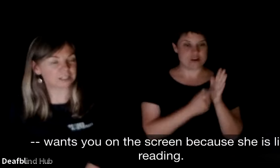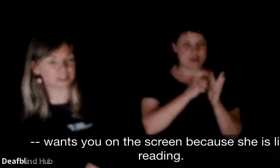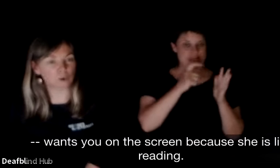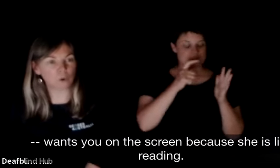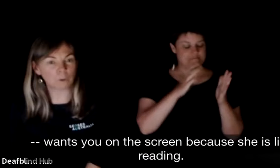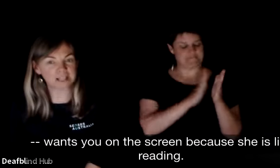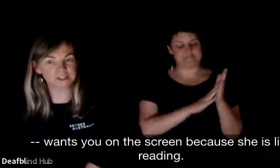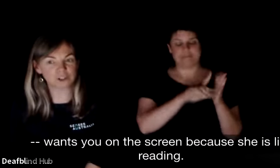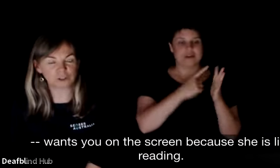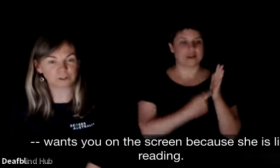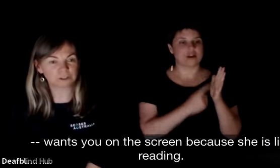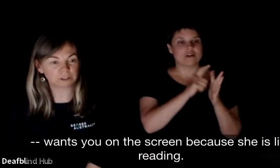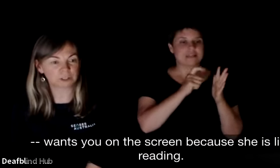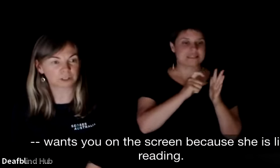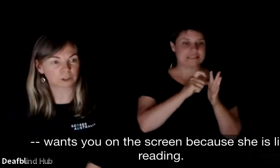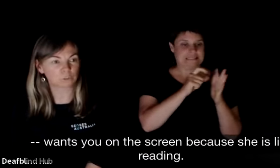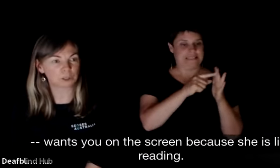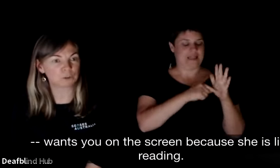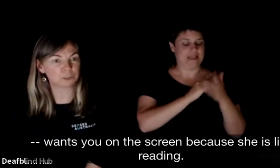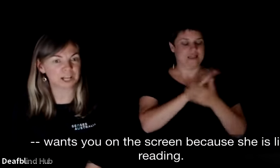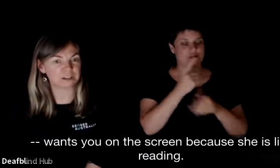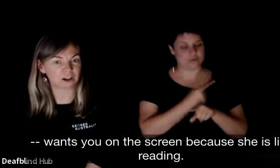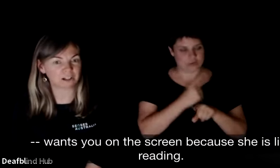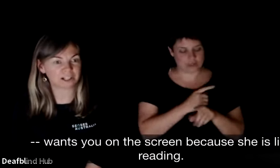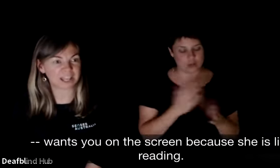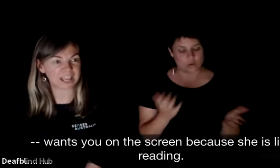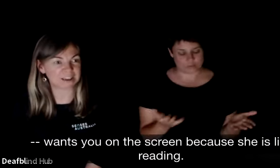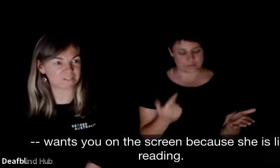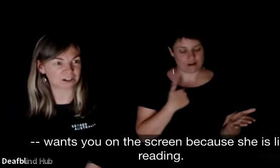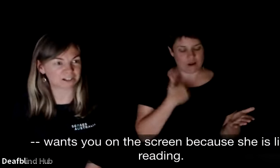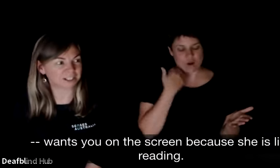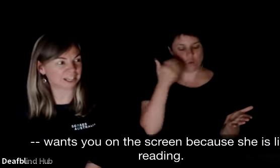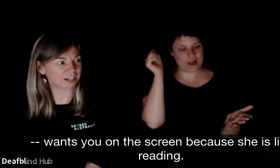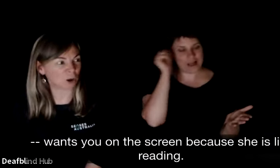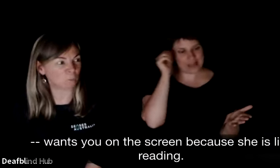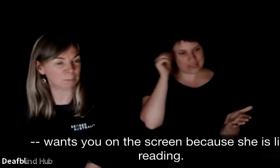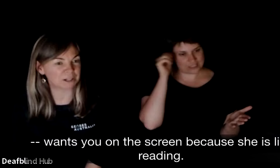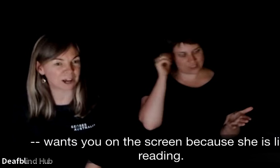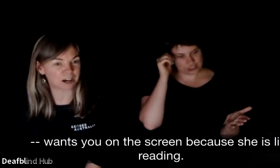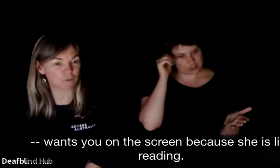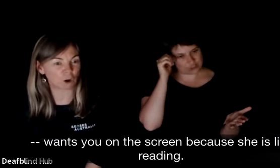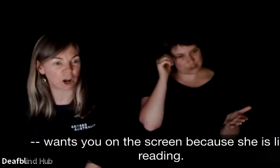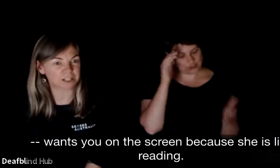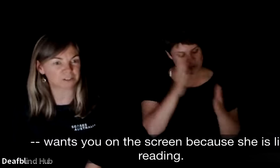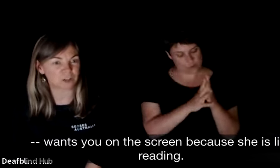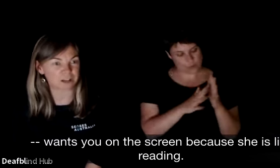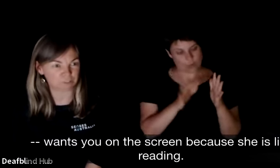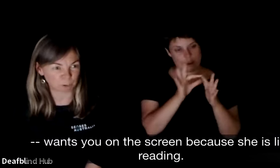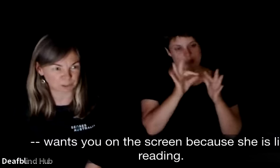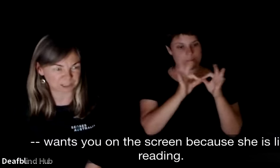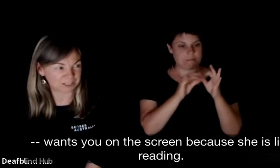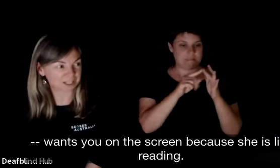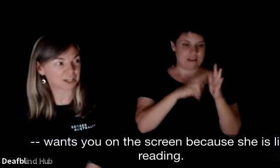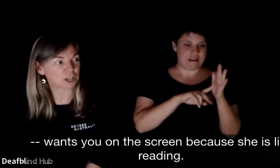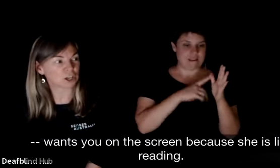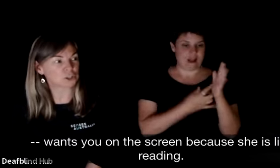I always knew we will never, ever get a webinar right for